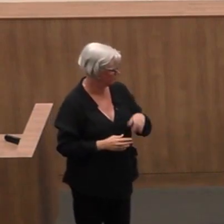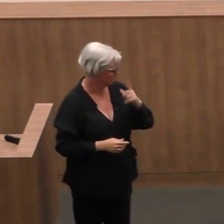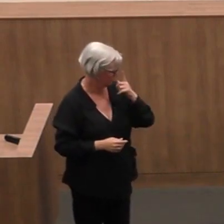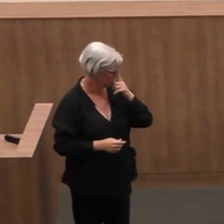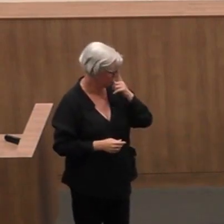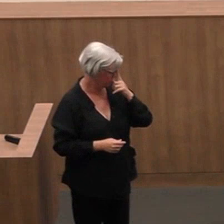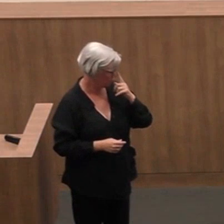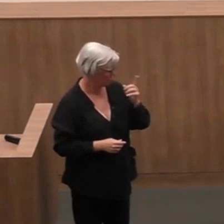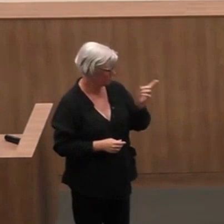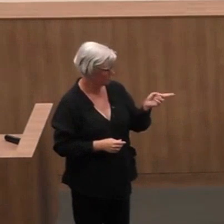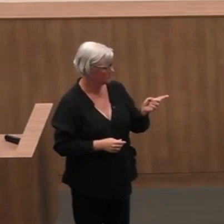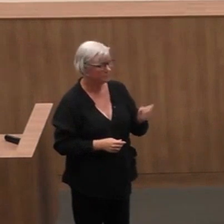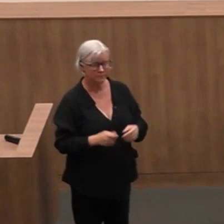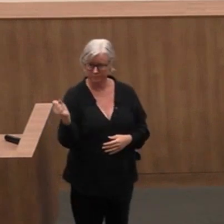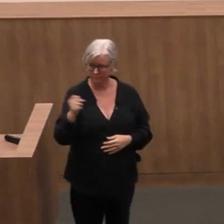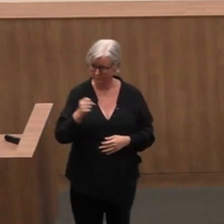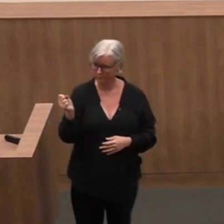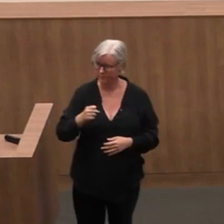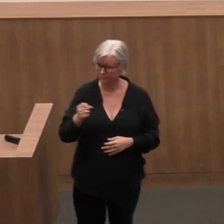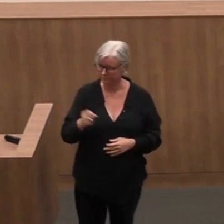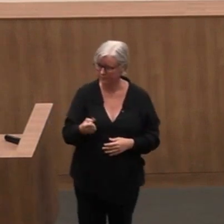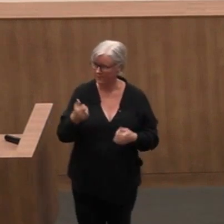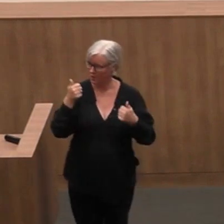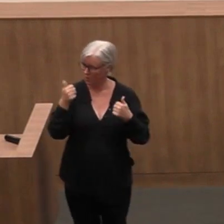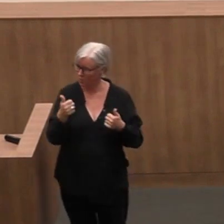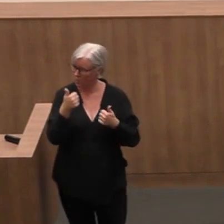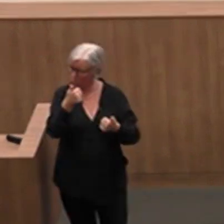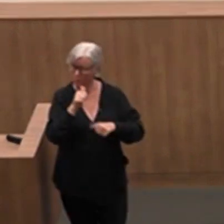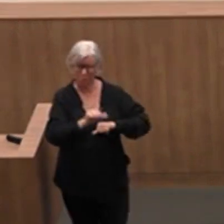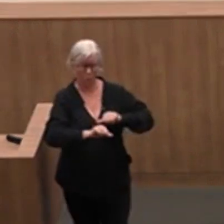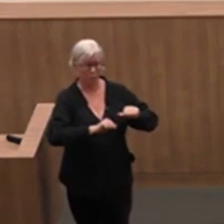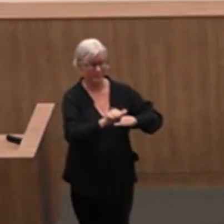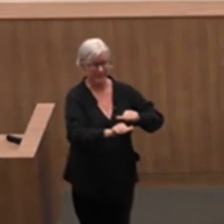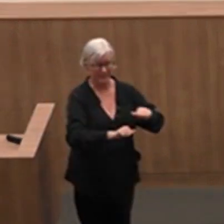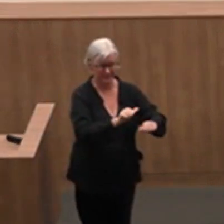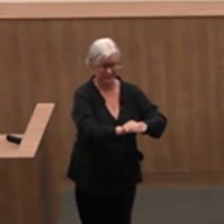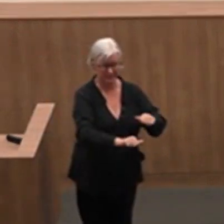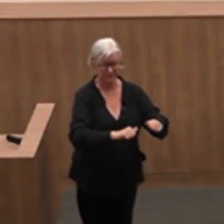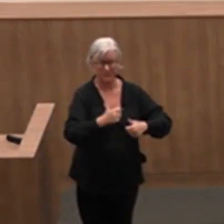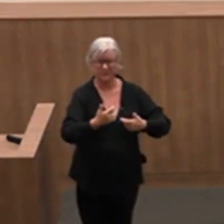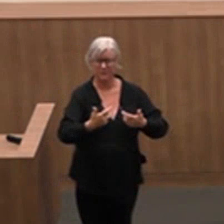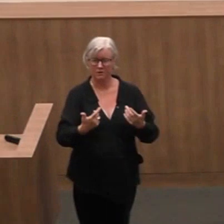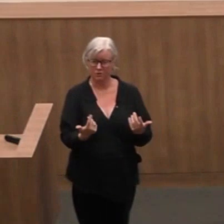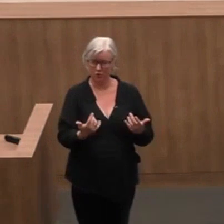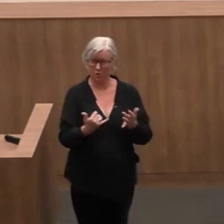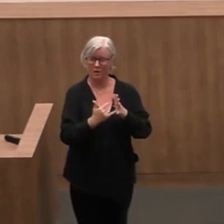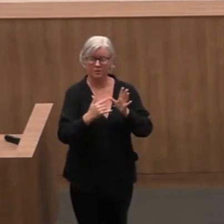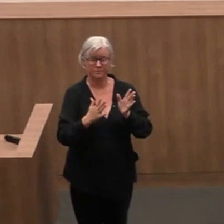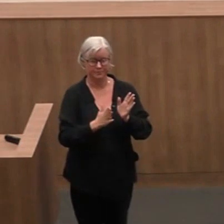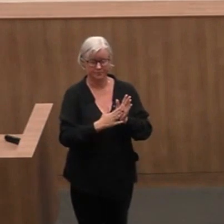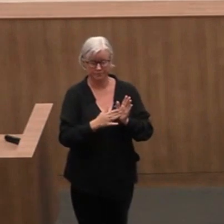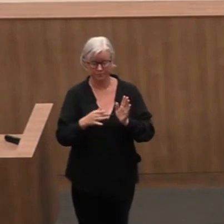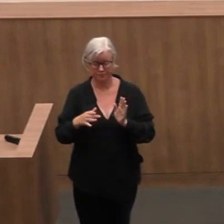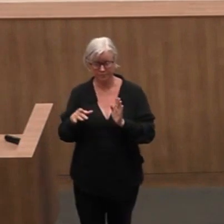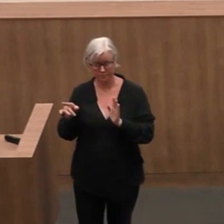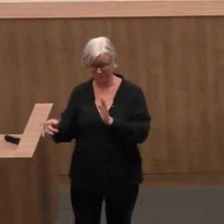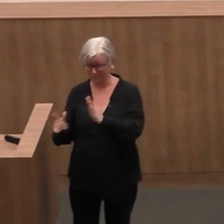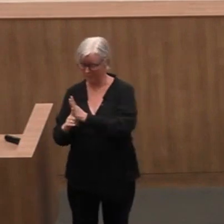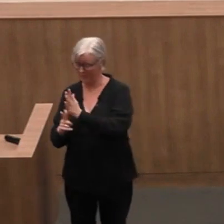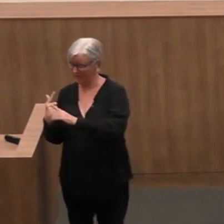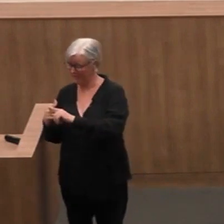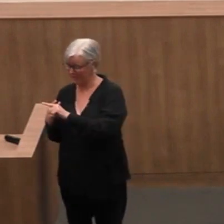so that's really helped. That's really helped having a good process that's communicated. Sam, Alex knows what you